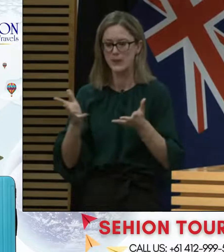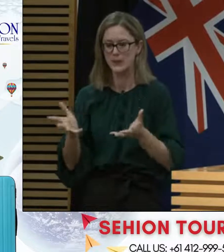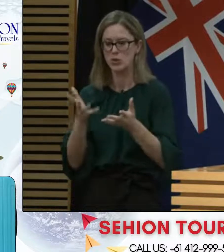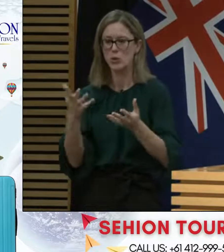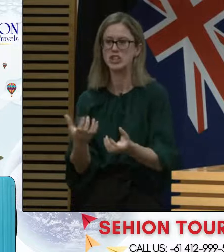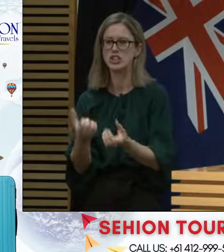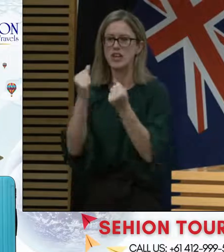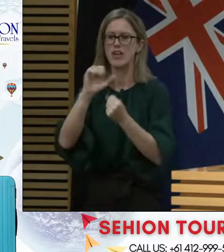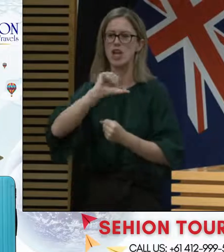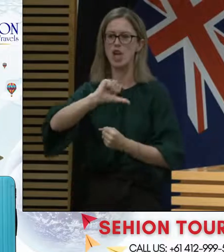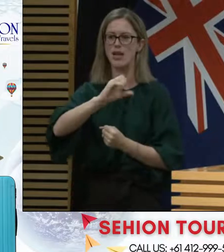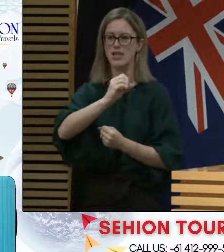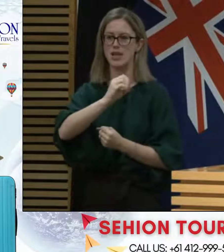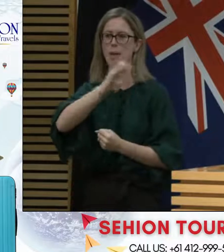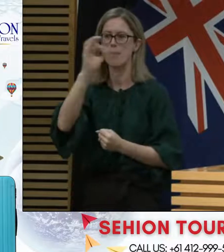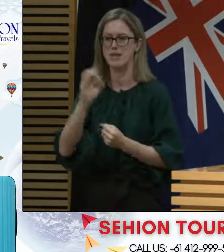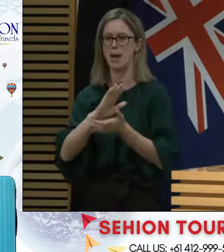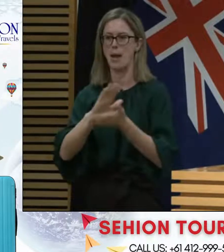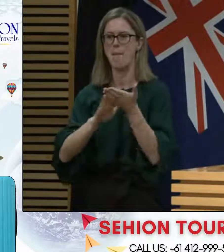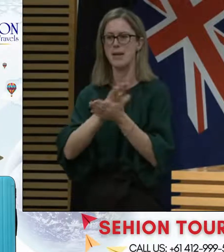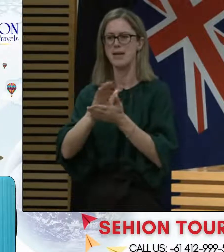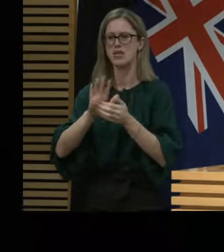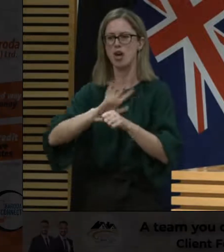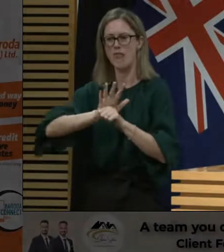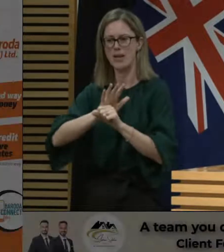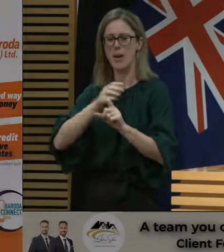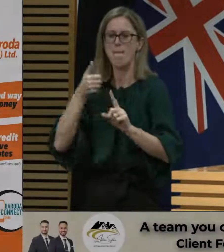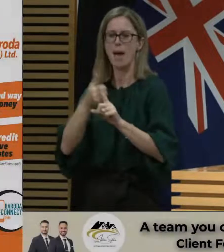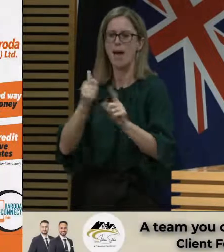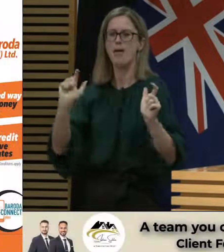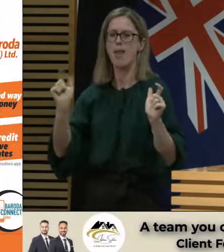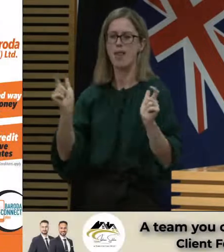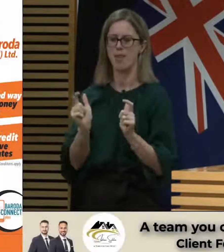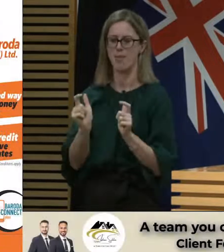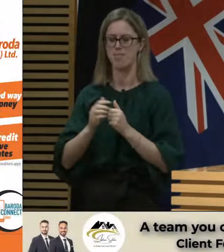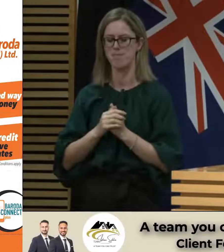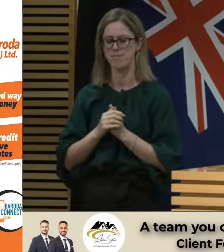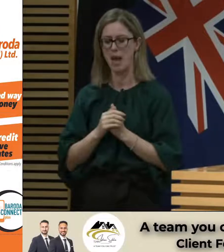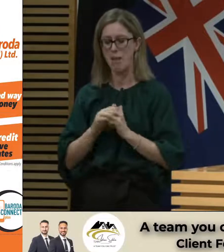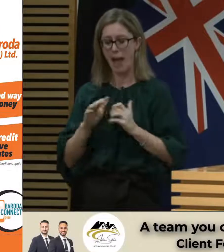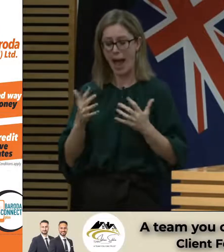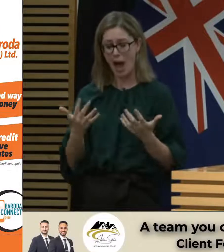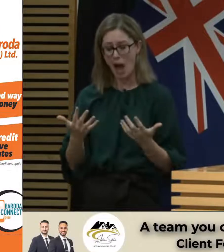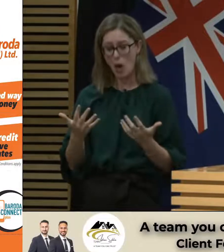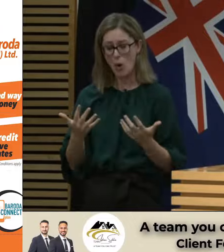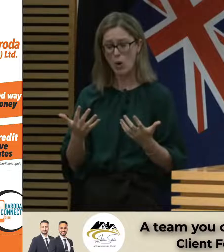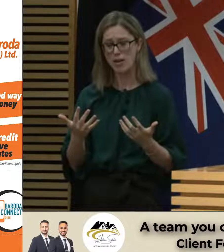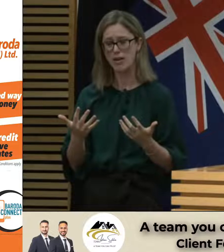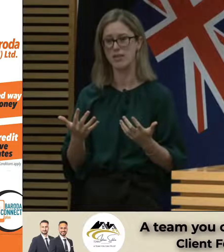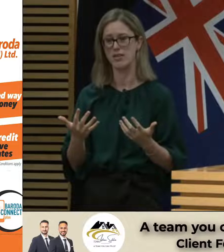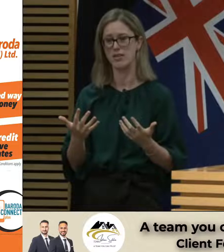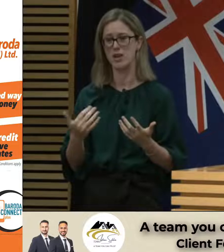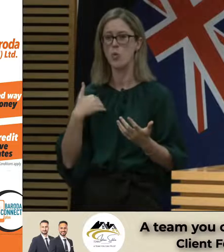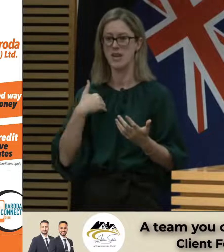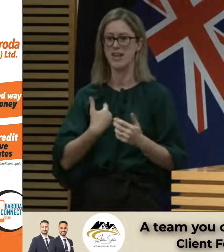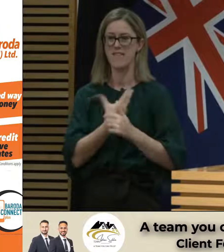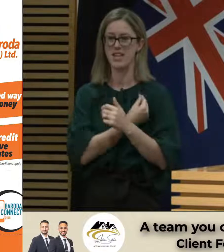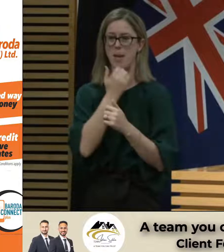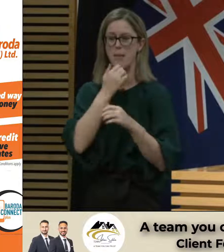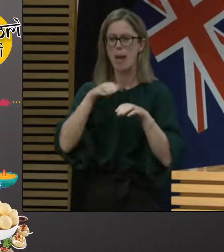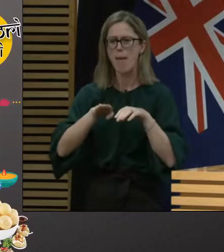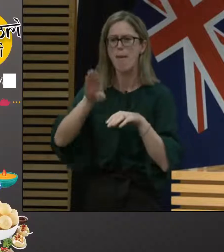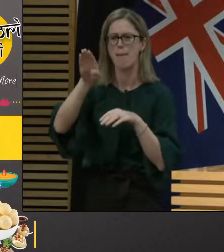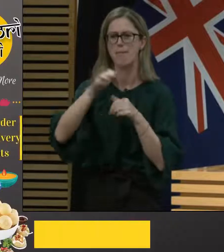can minimise the disruption of COVID. But of course, to do that, we need to ensure those vaccination rates lift. So